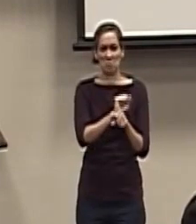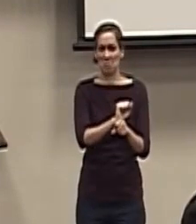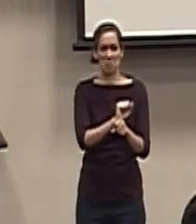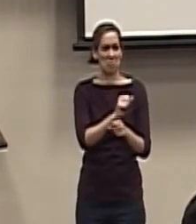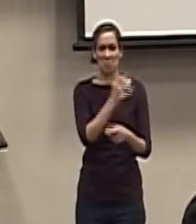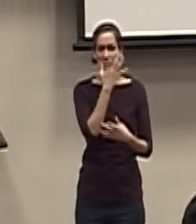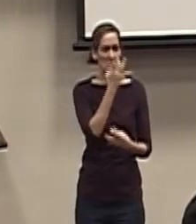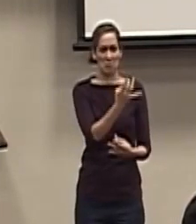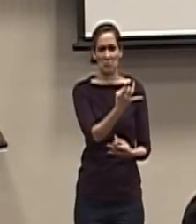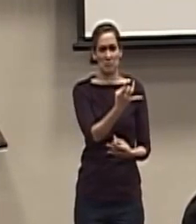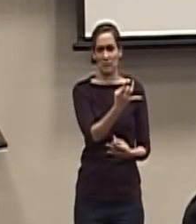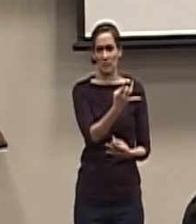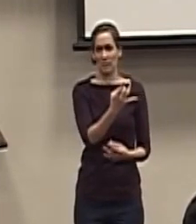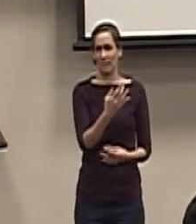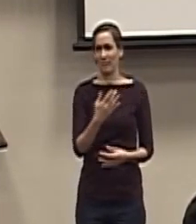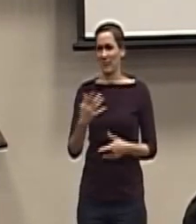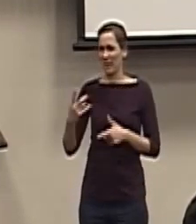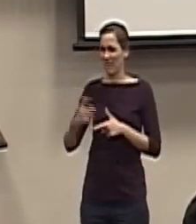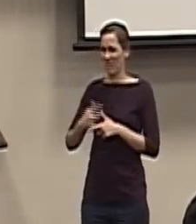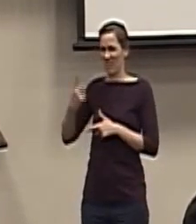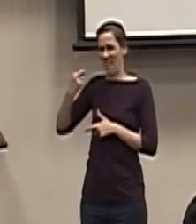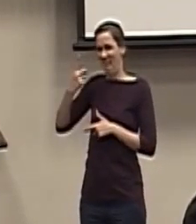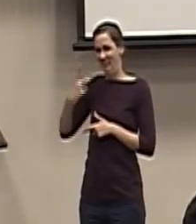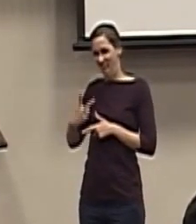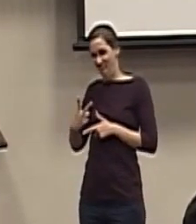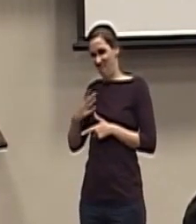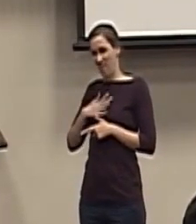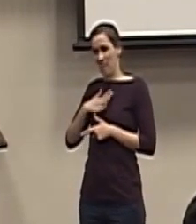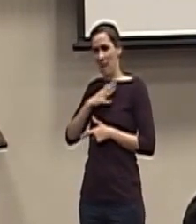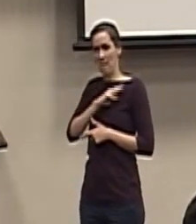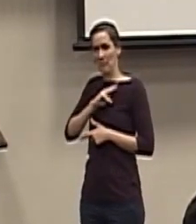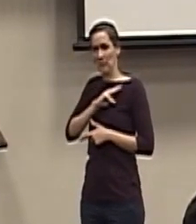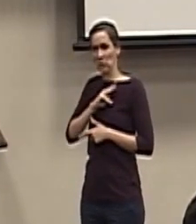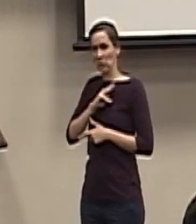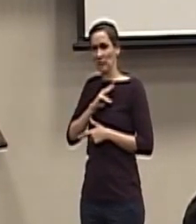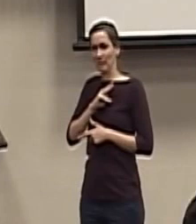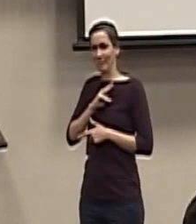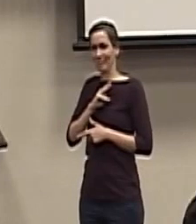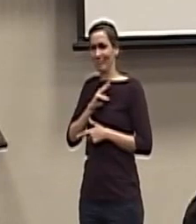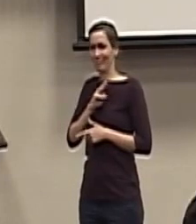And for the first half of my ministry career, I didn't either.